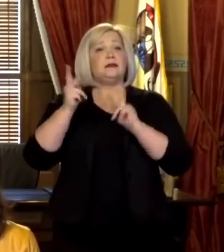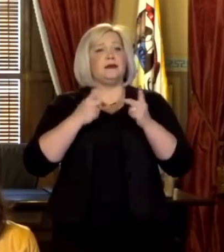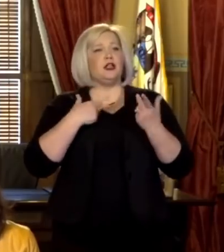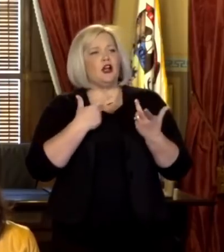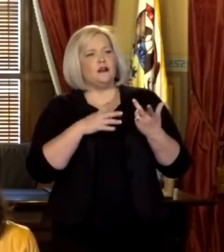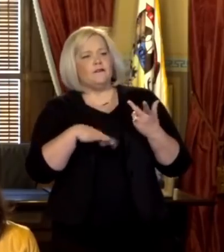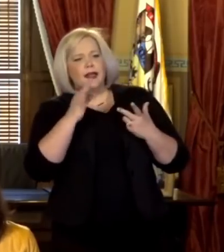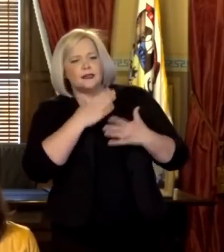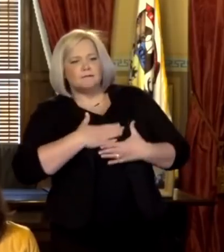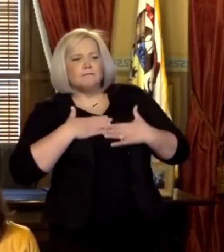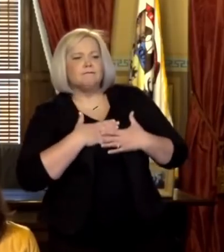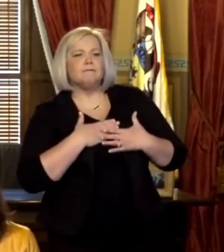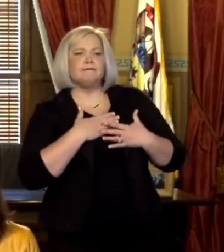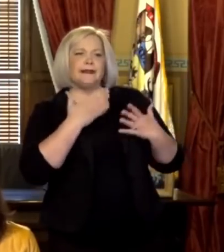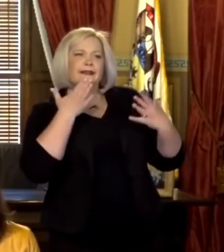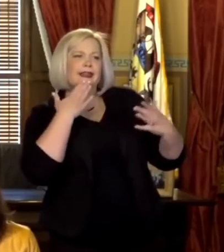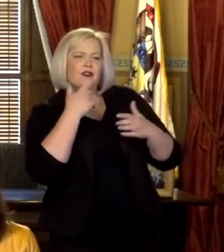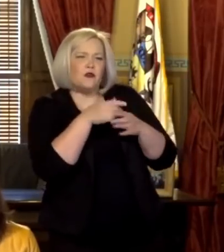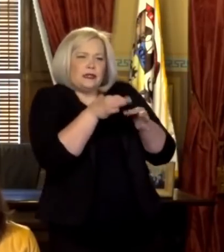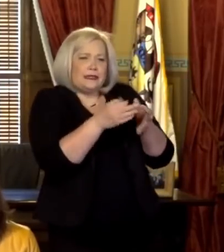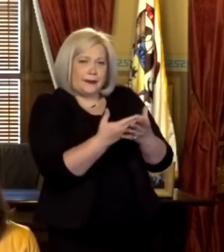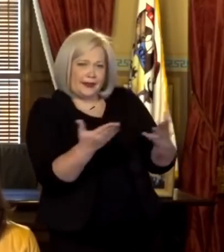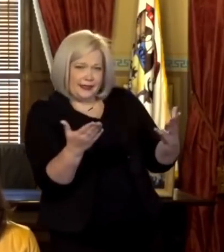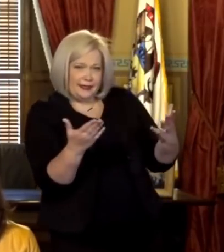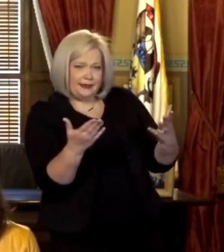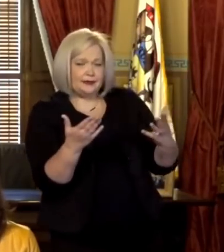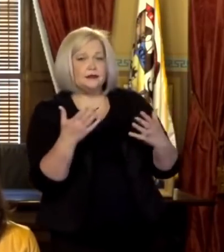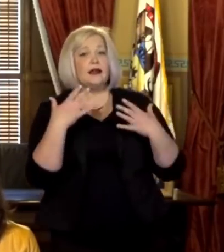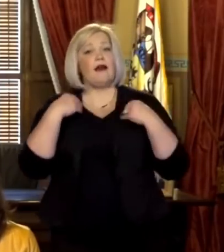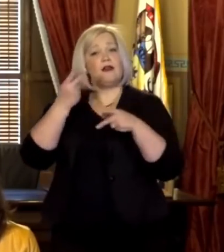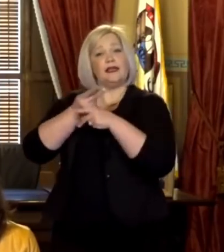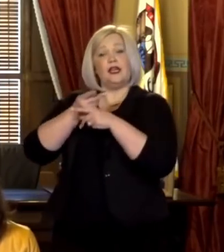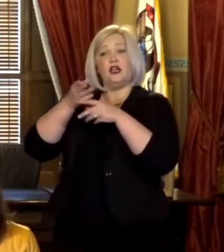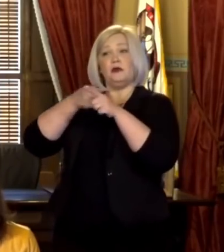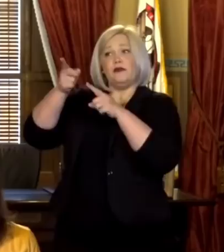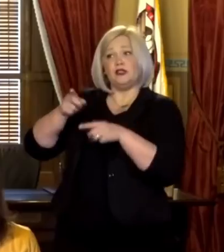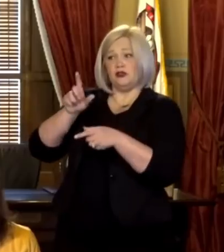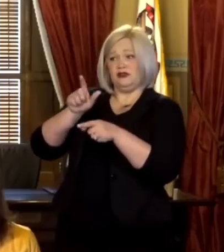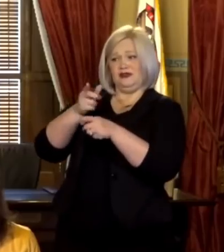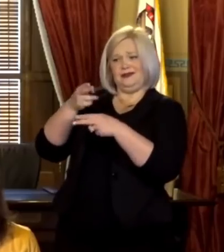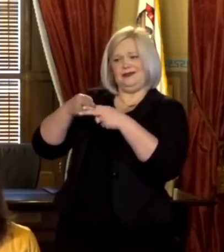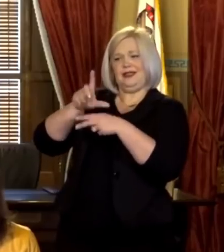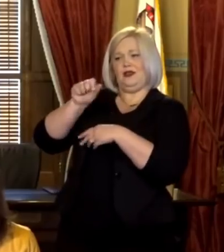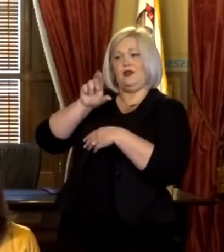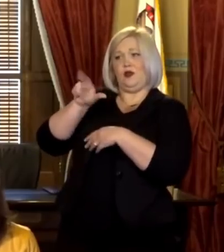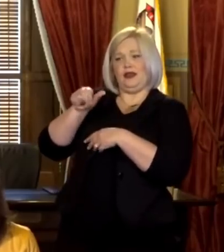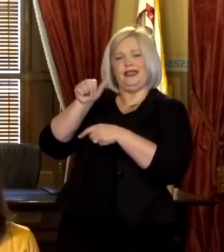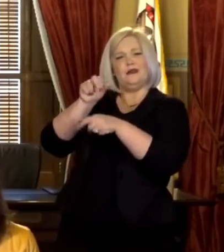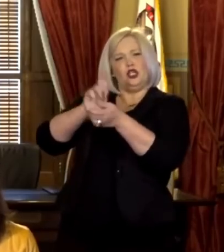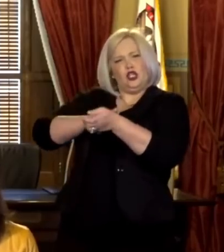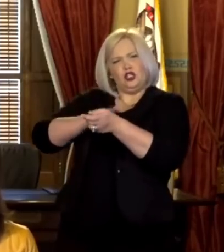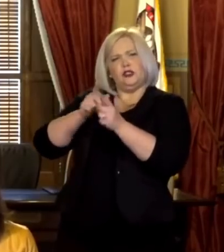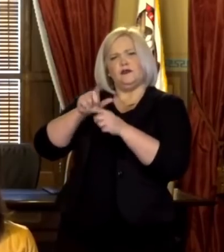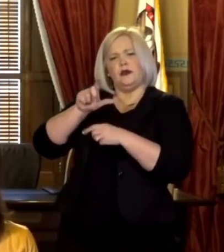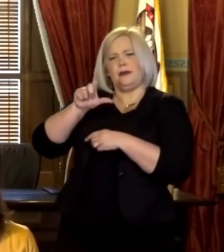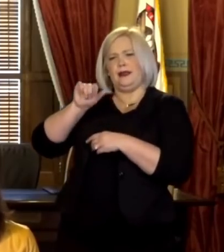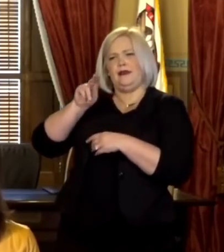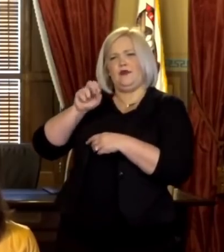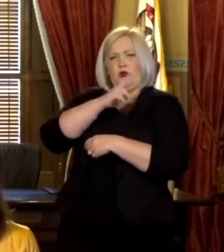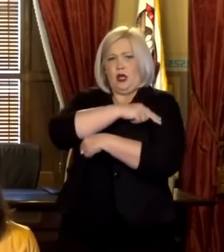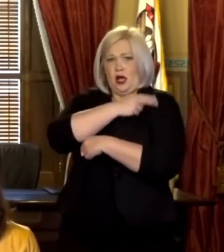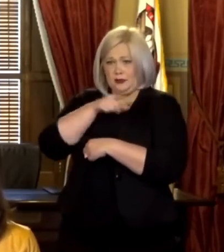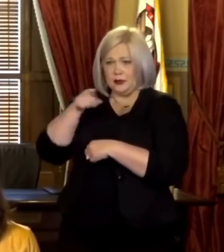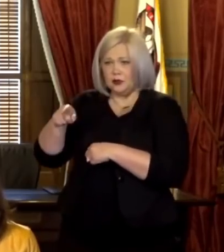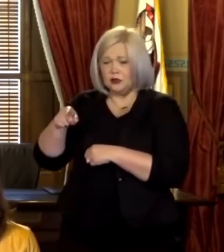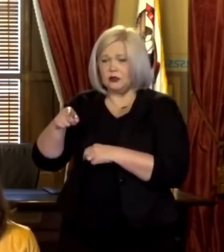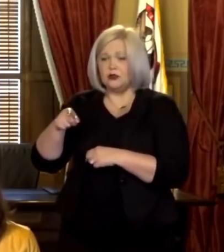little things to help them cope. Healthcare professionals like Lori, who is a nurse at St. Mary Mercy in Livonia,